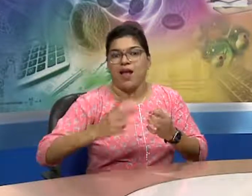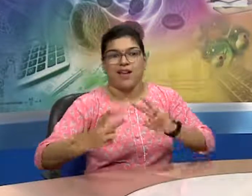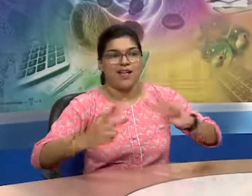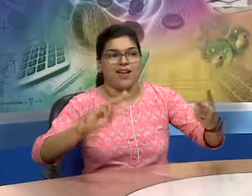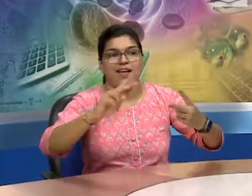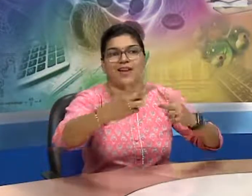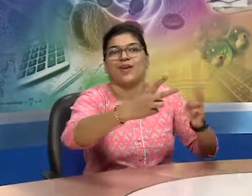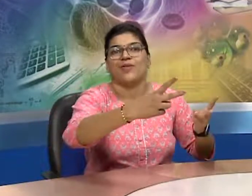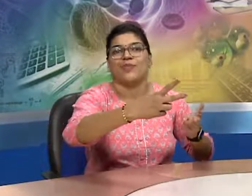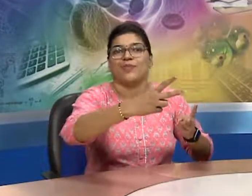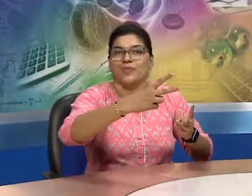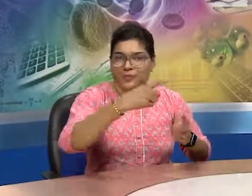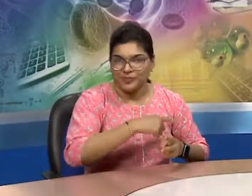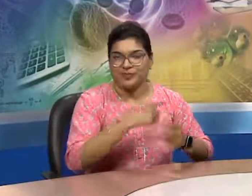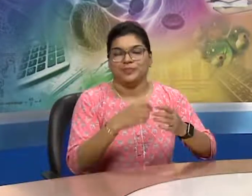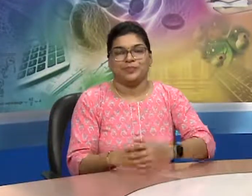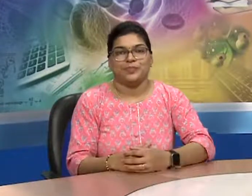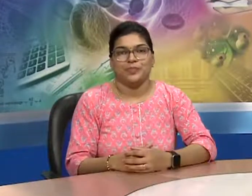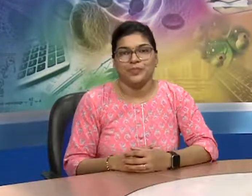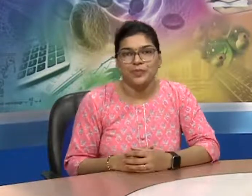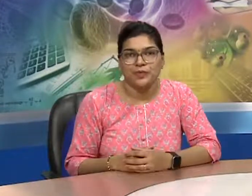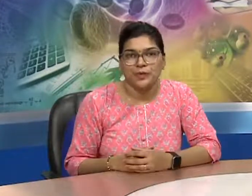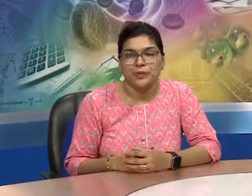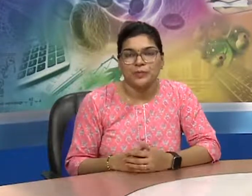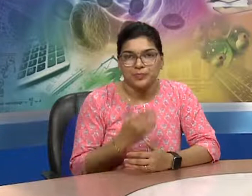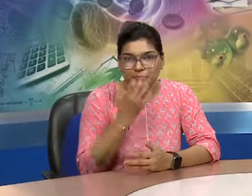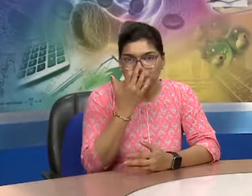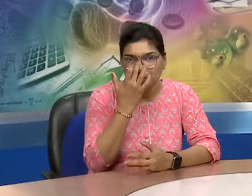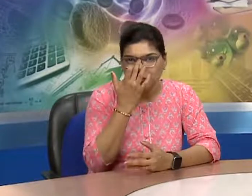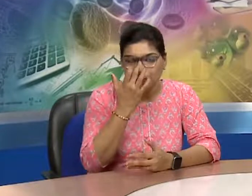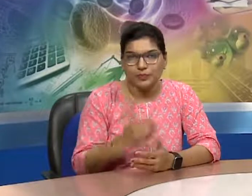Like air has different components, water has different components.